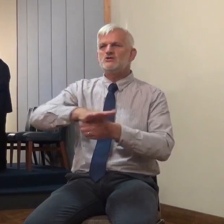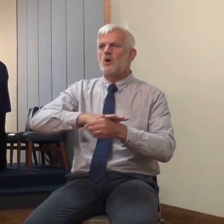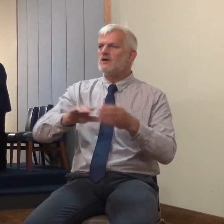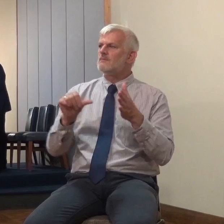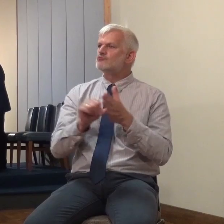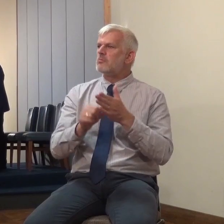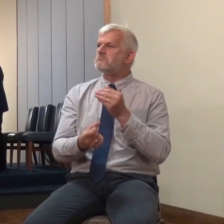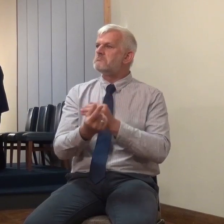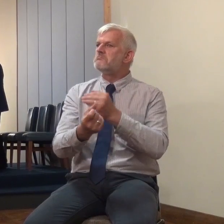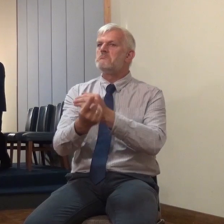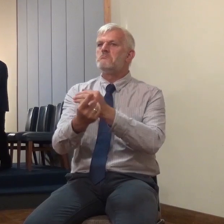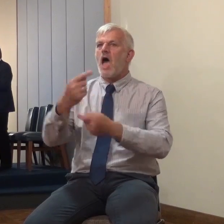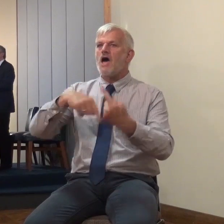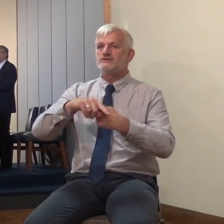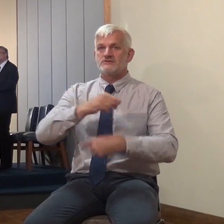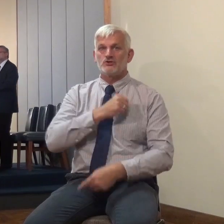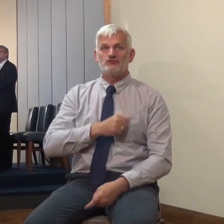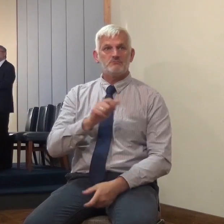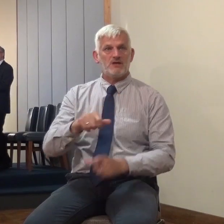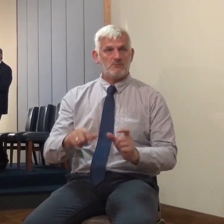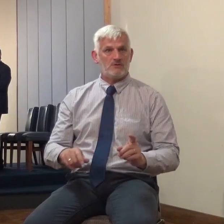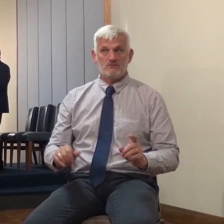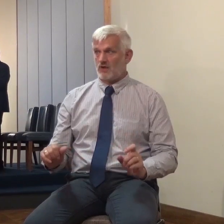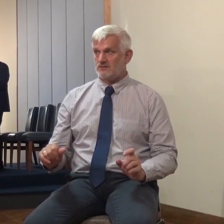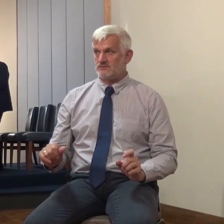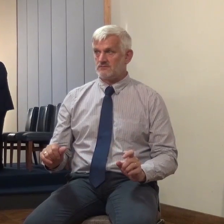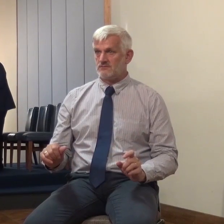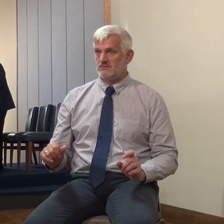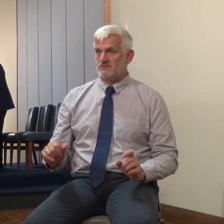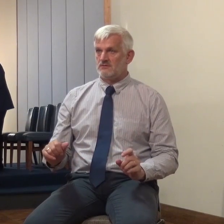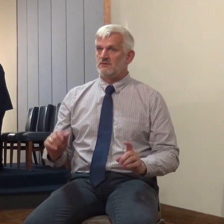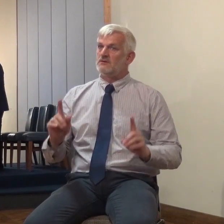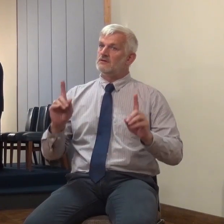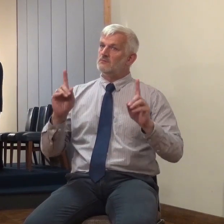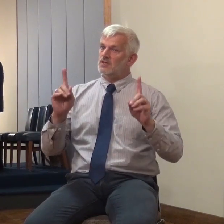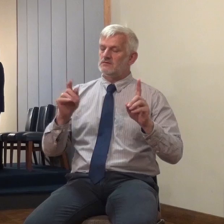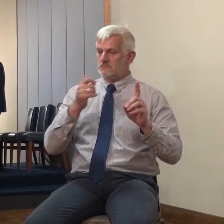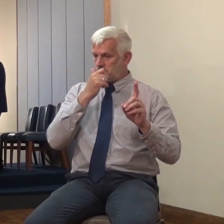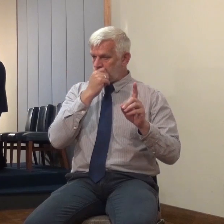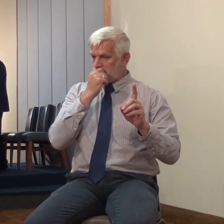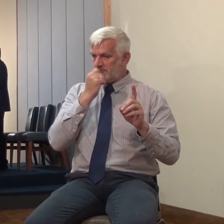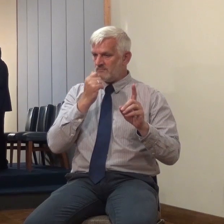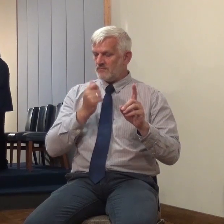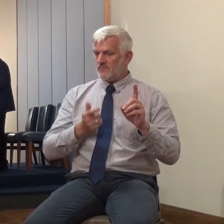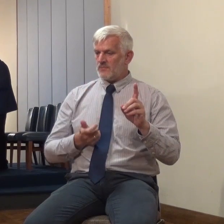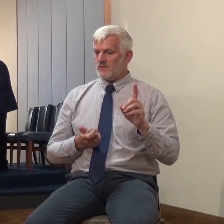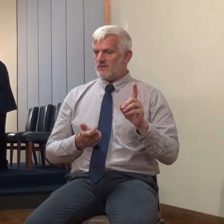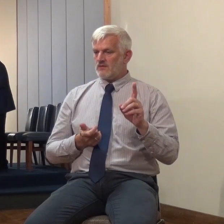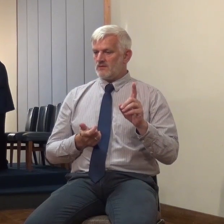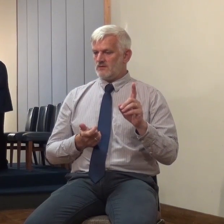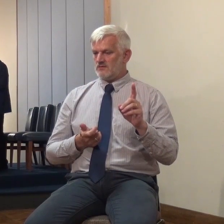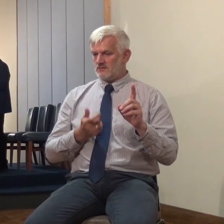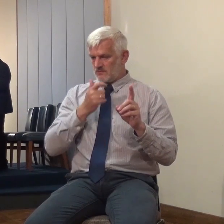as Christians, and those that we might also understand somewhat differently, simply because we are part and